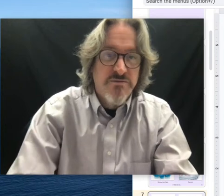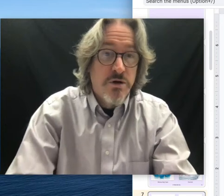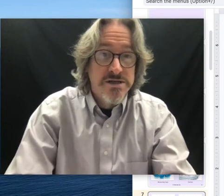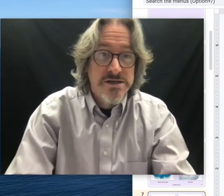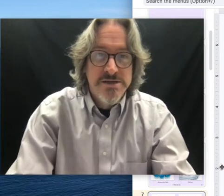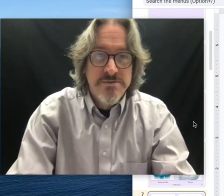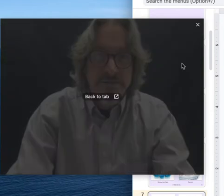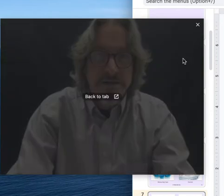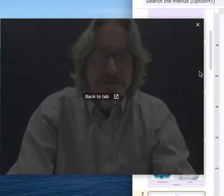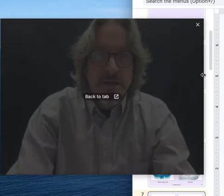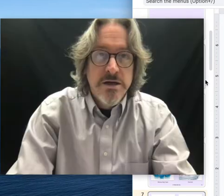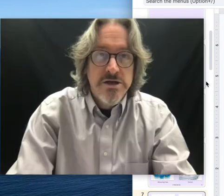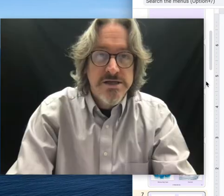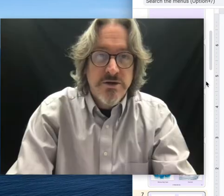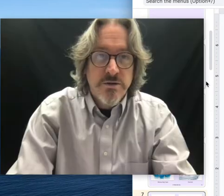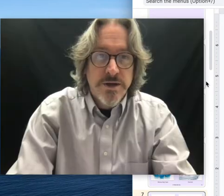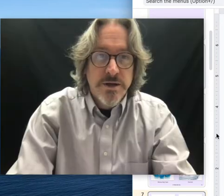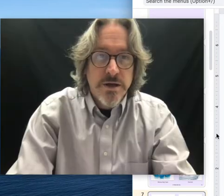I should have paused this.